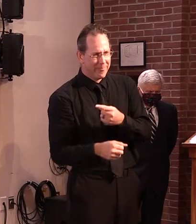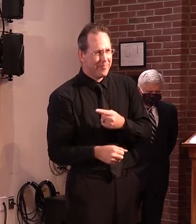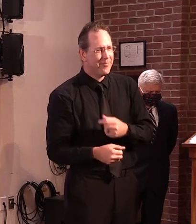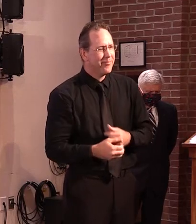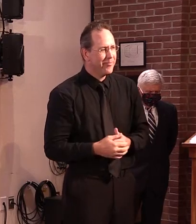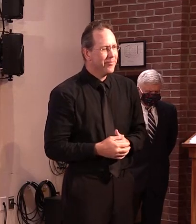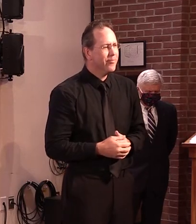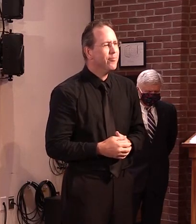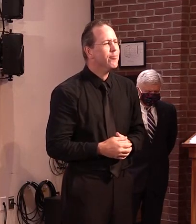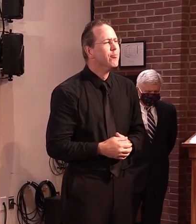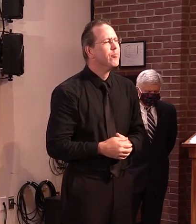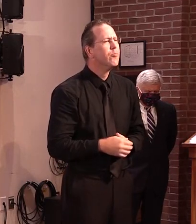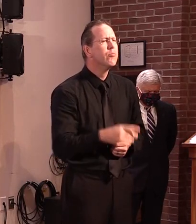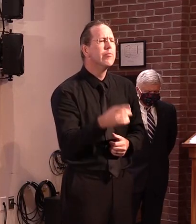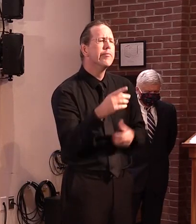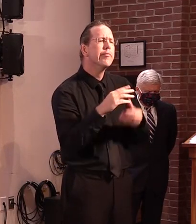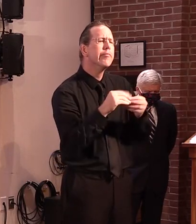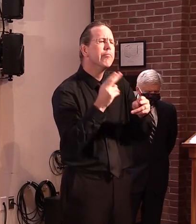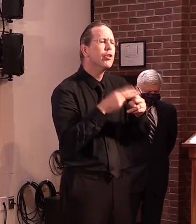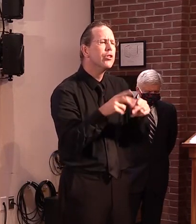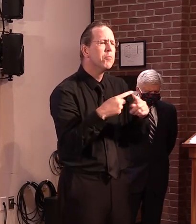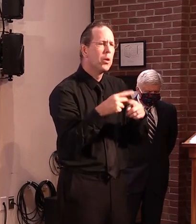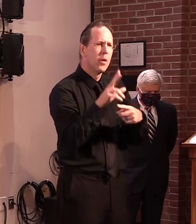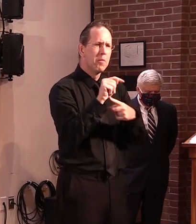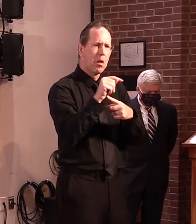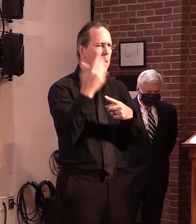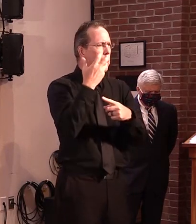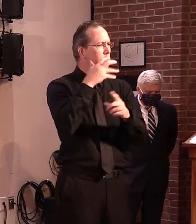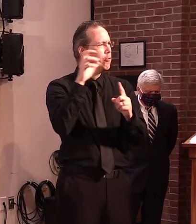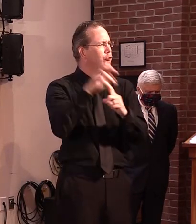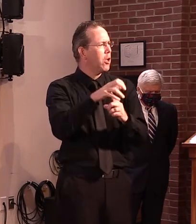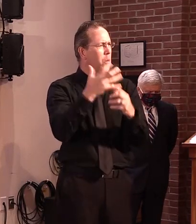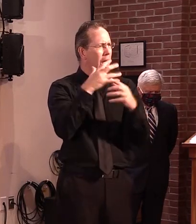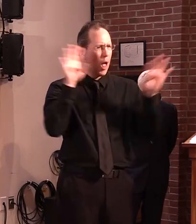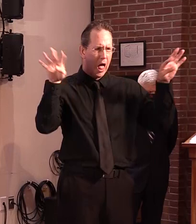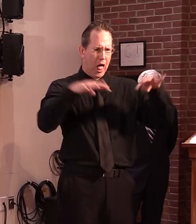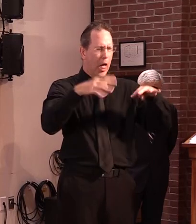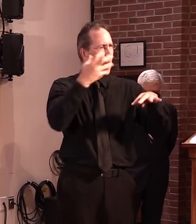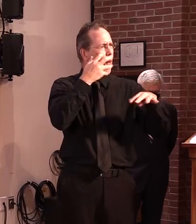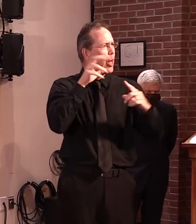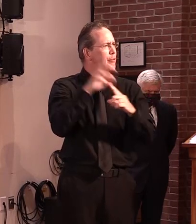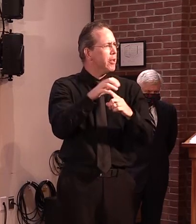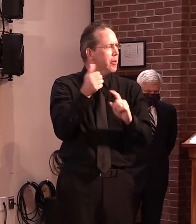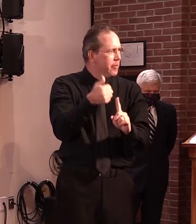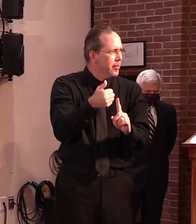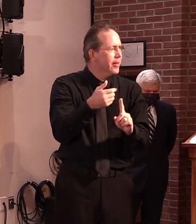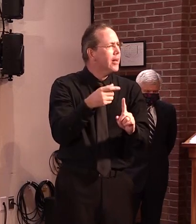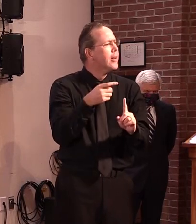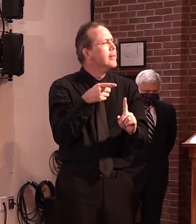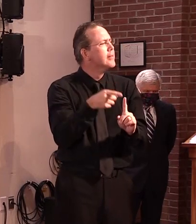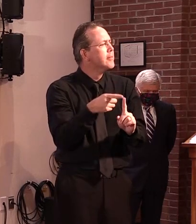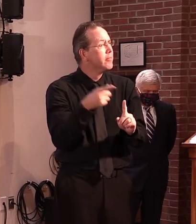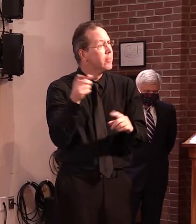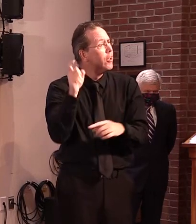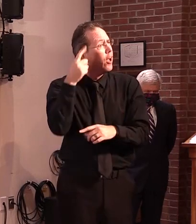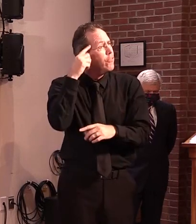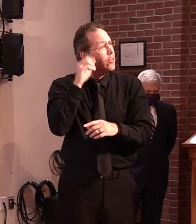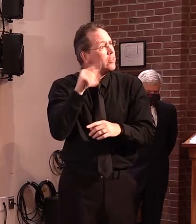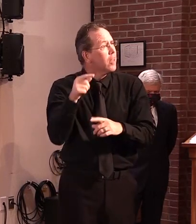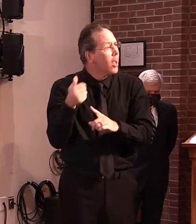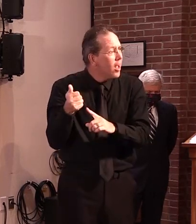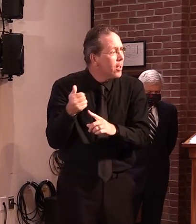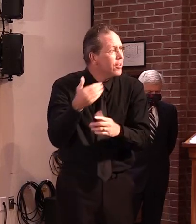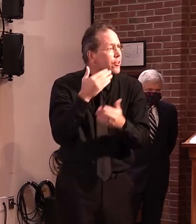a model for the rest of the nation, Governor Scott imposed a mandatory